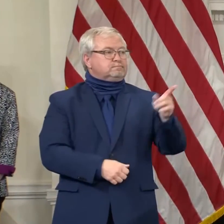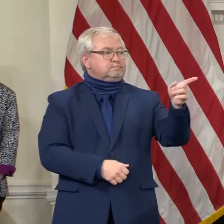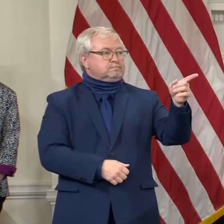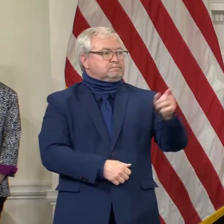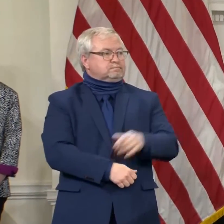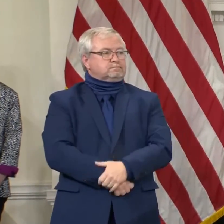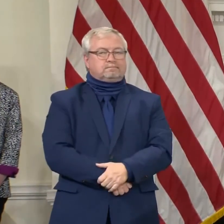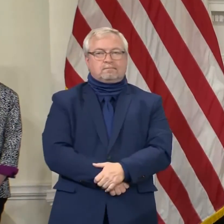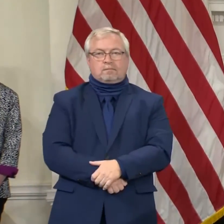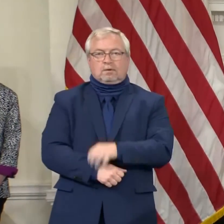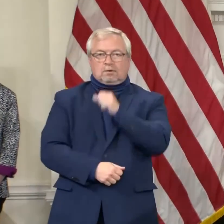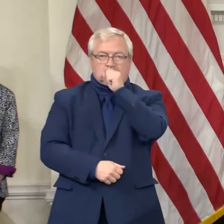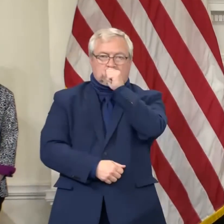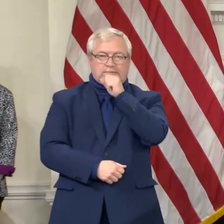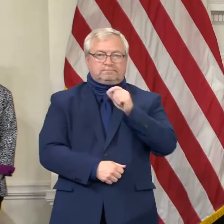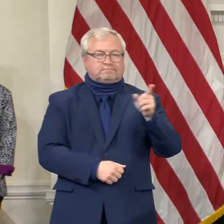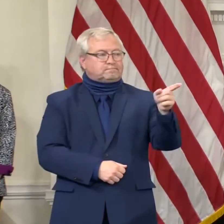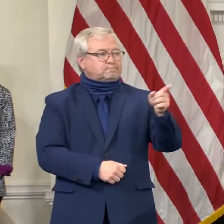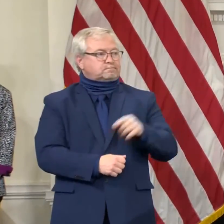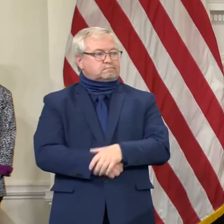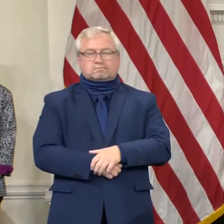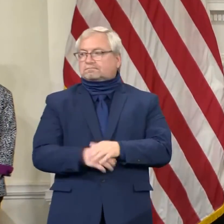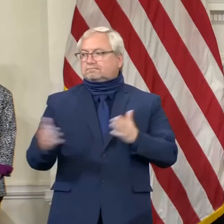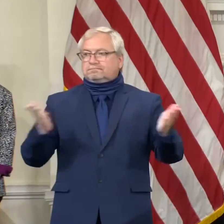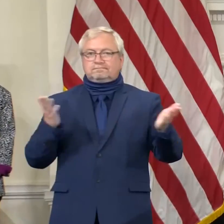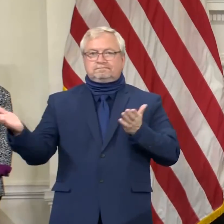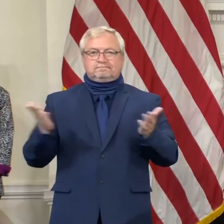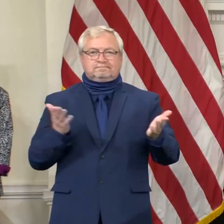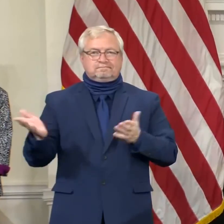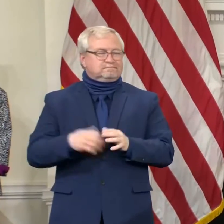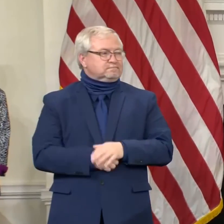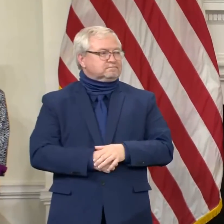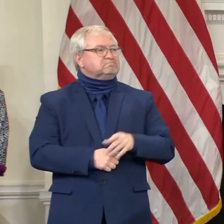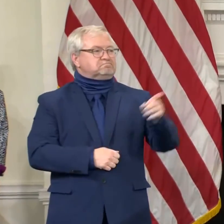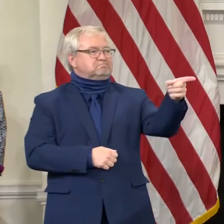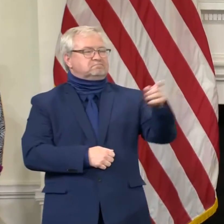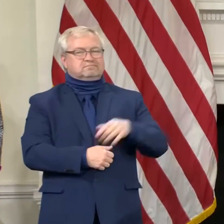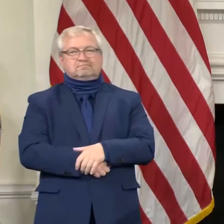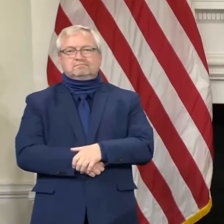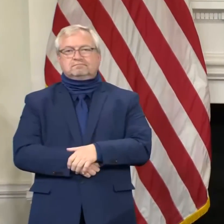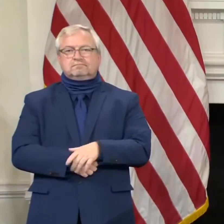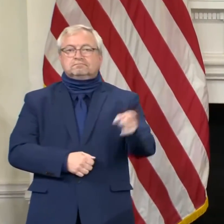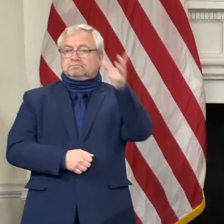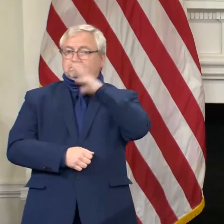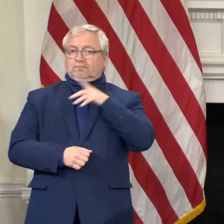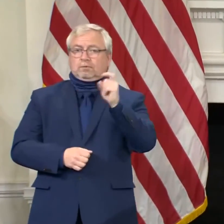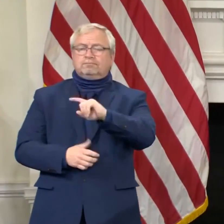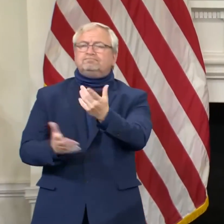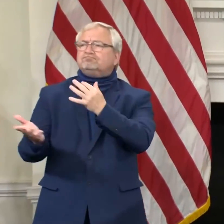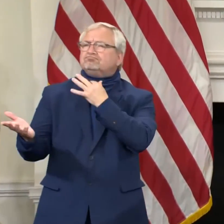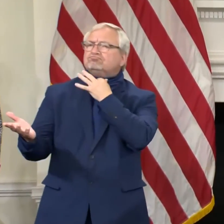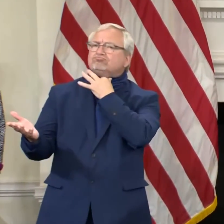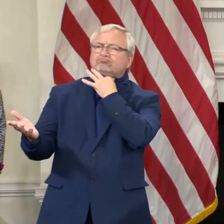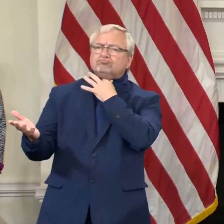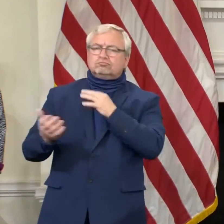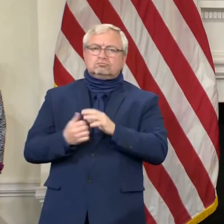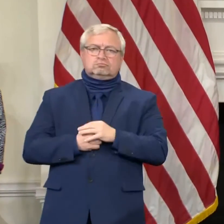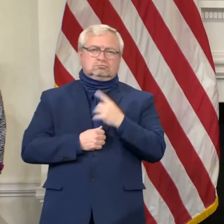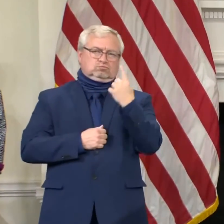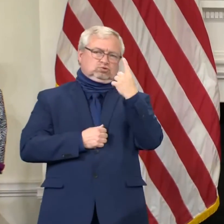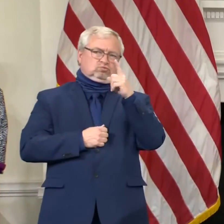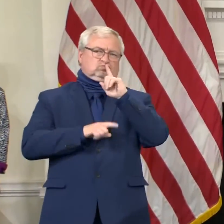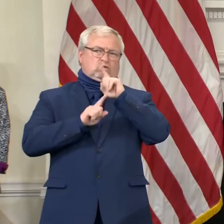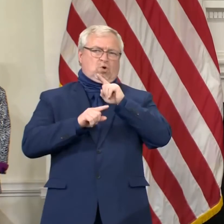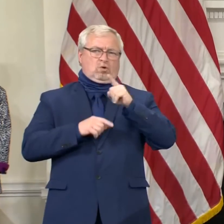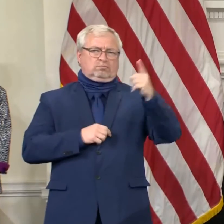Tom, I think you had your hand up before Brad jumped in, but we'll get you next. Governor, one of our reporters has specifically been working on the unemployment